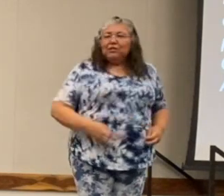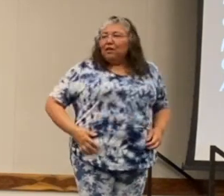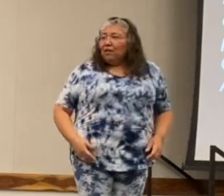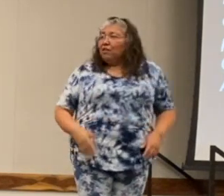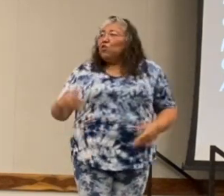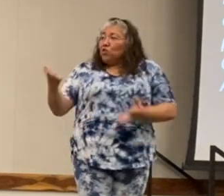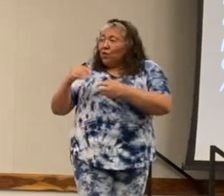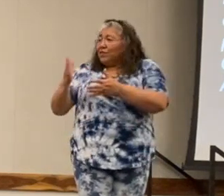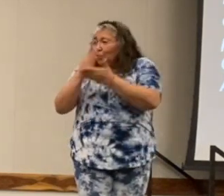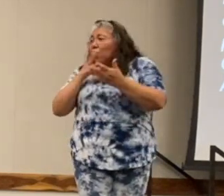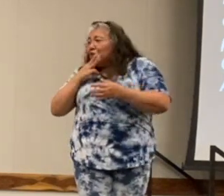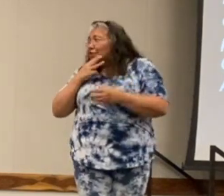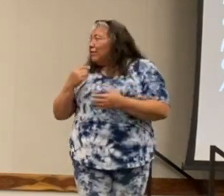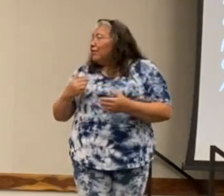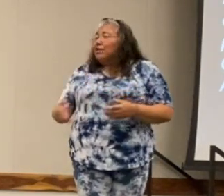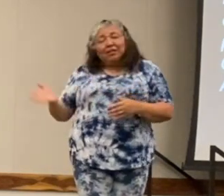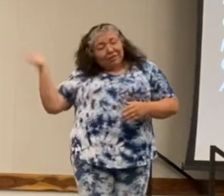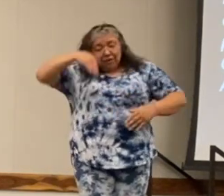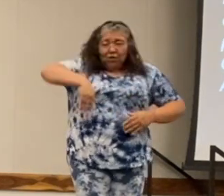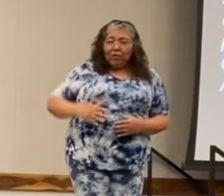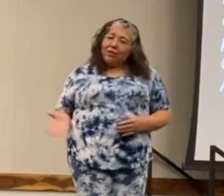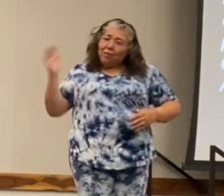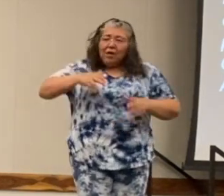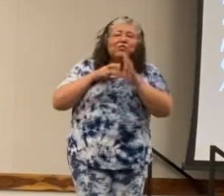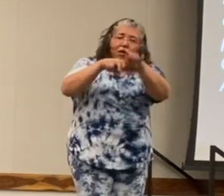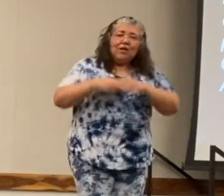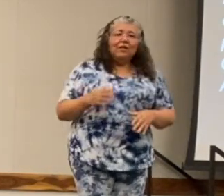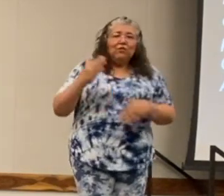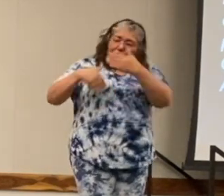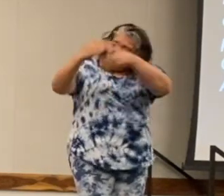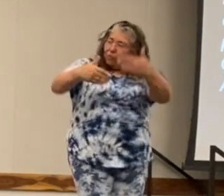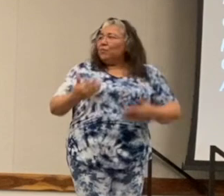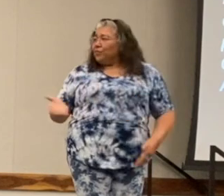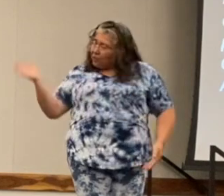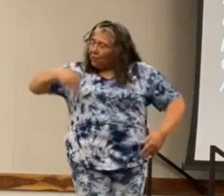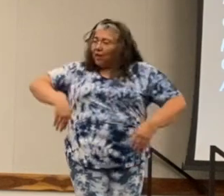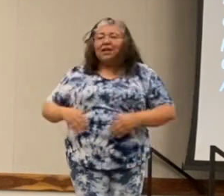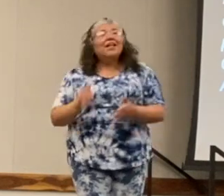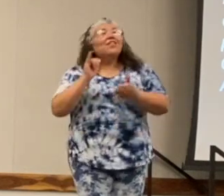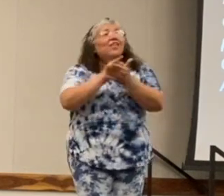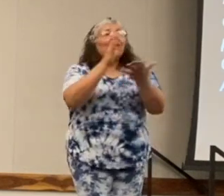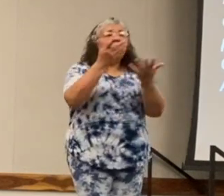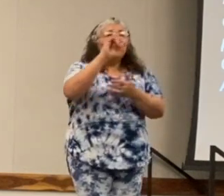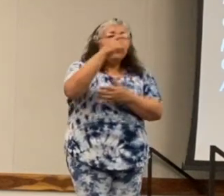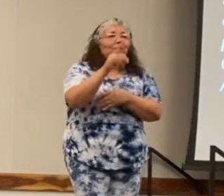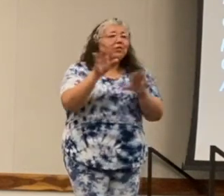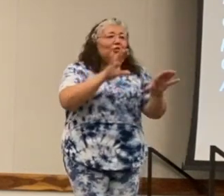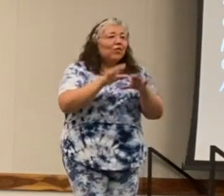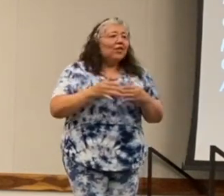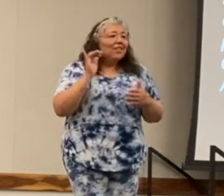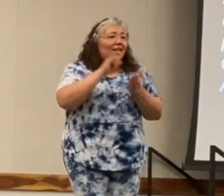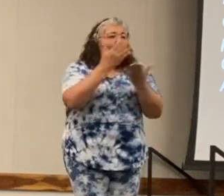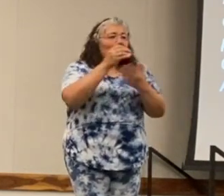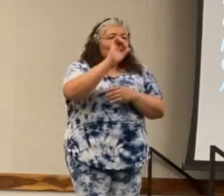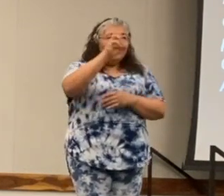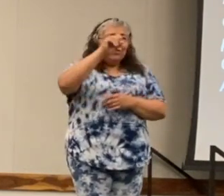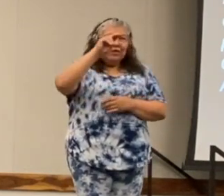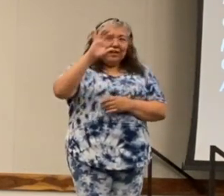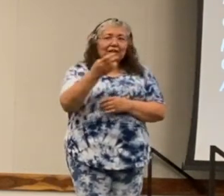You want some water? Let's go. Let's ride. Let's roll. Right? That's what Philip is doing. That's what this eunuch is